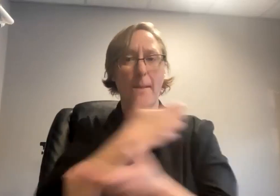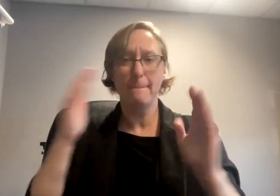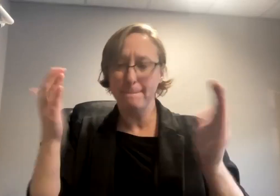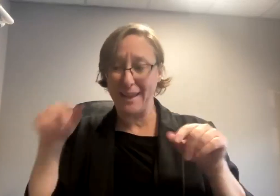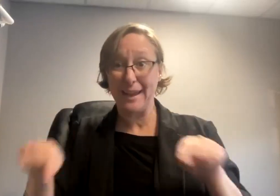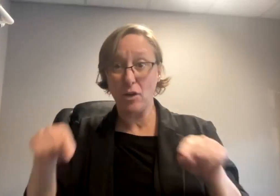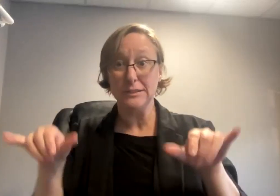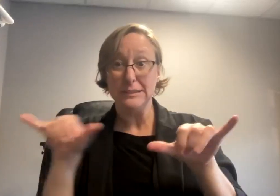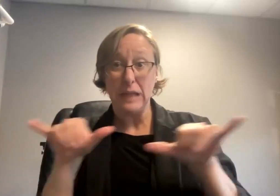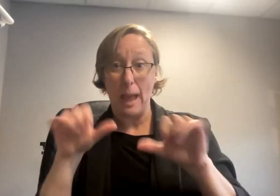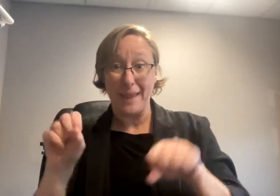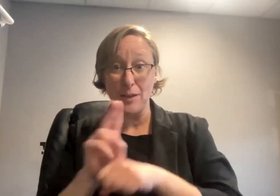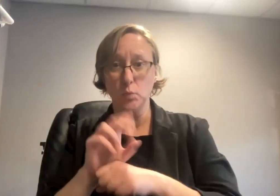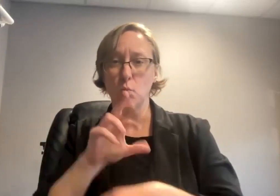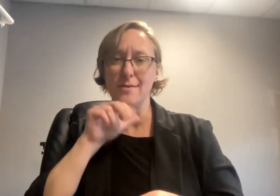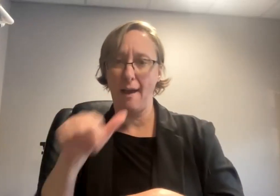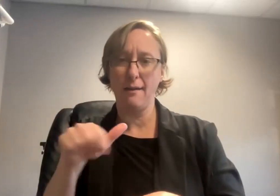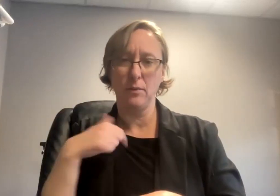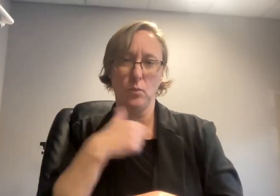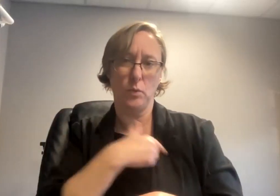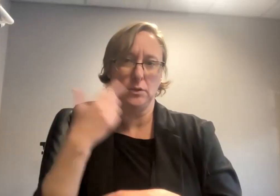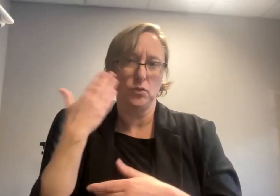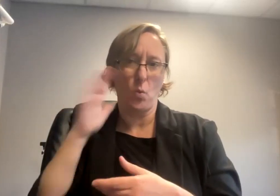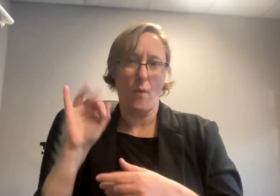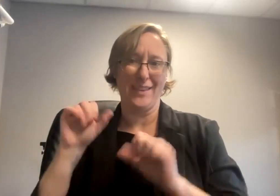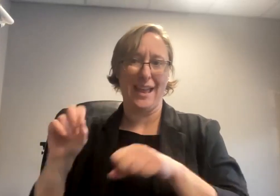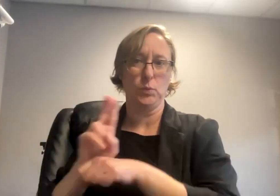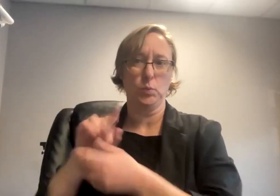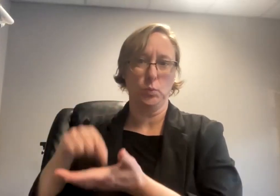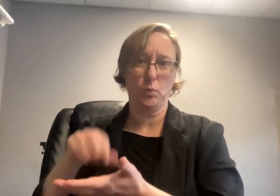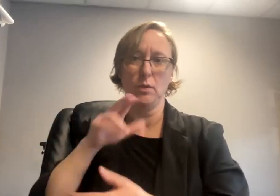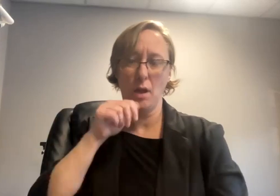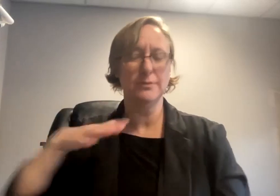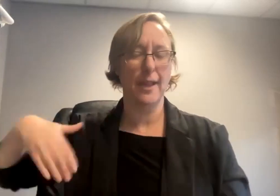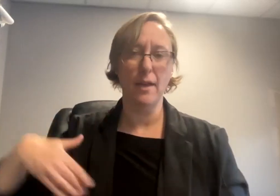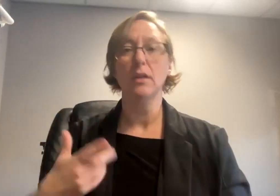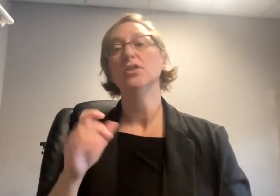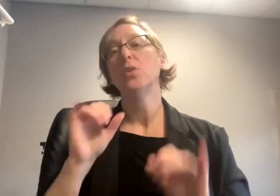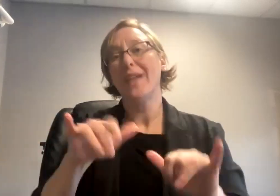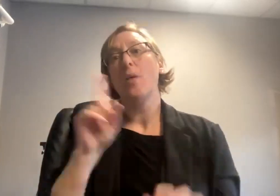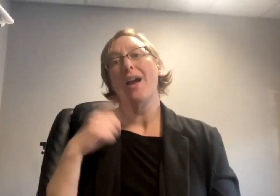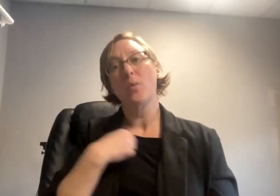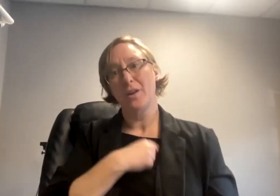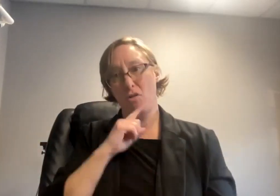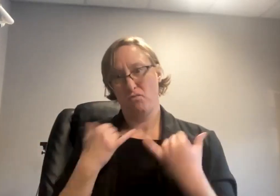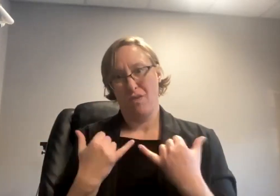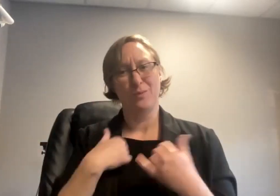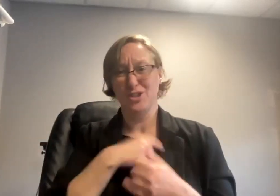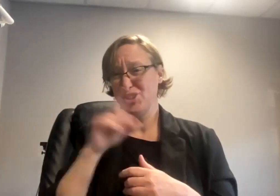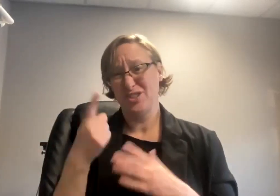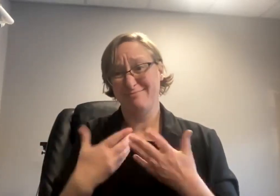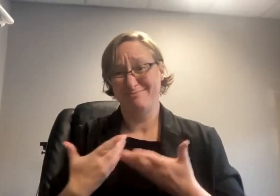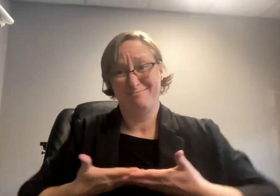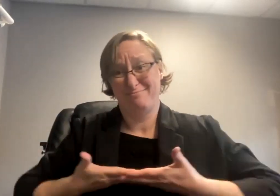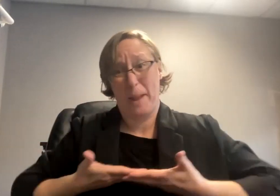have that old draft. We want to, collect information and compare those 2 drafts so that we can use that. We have not